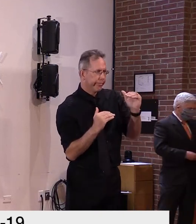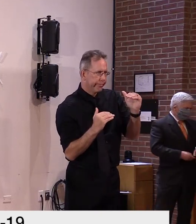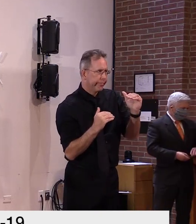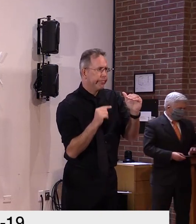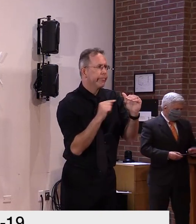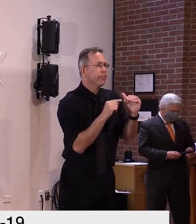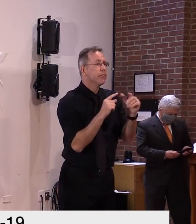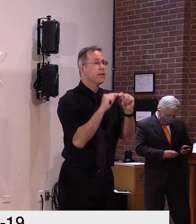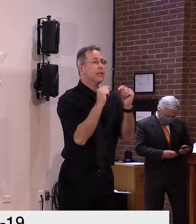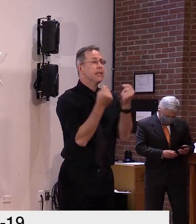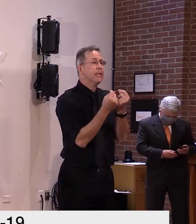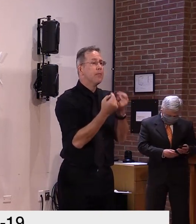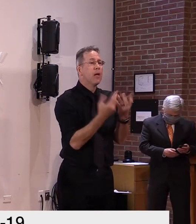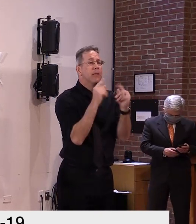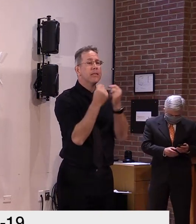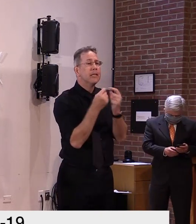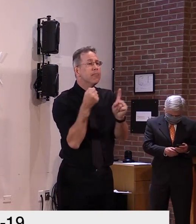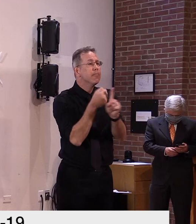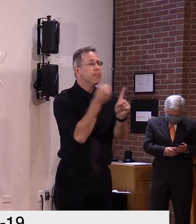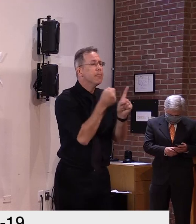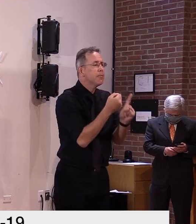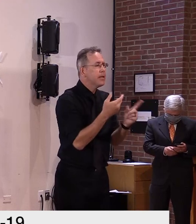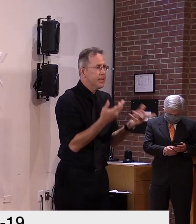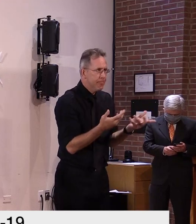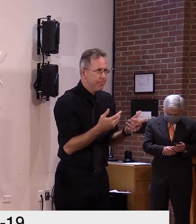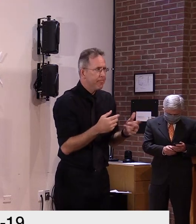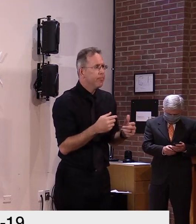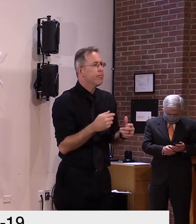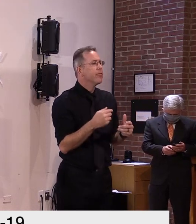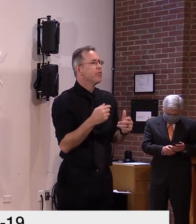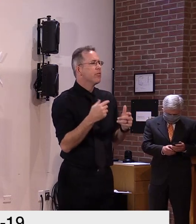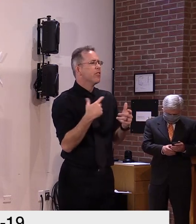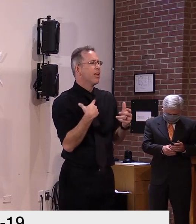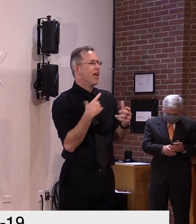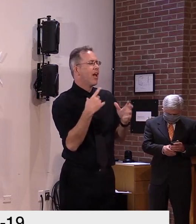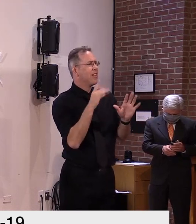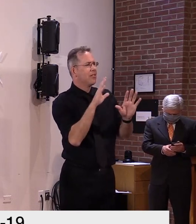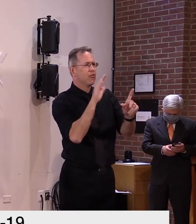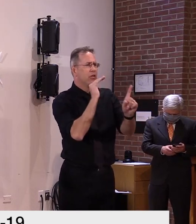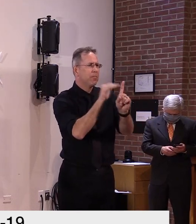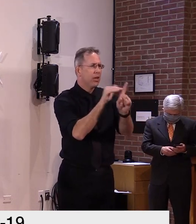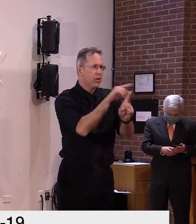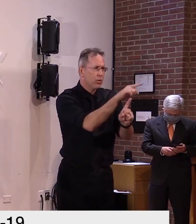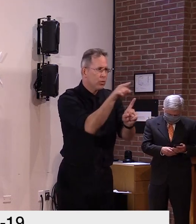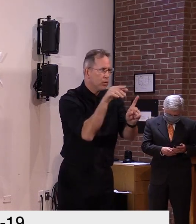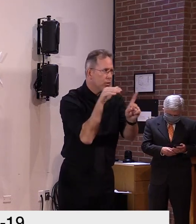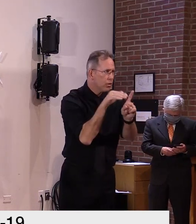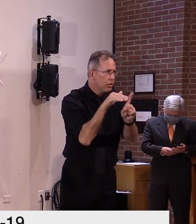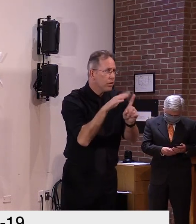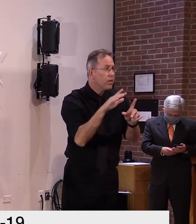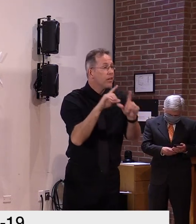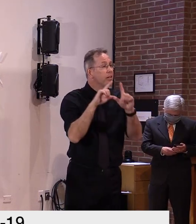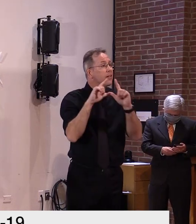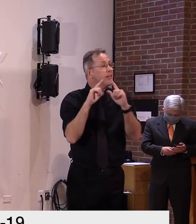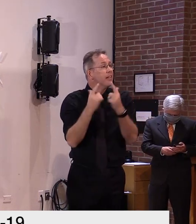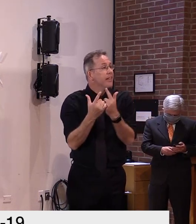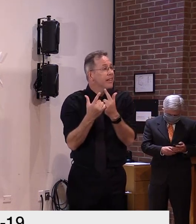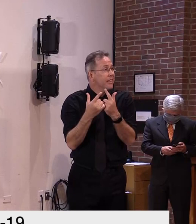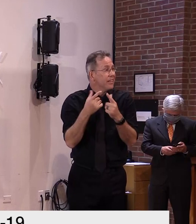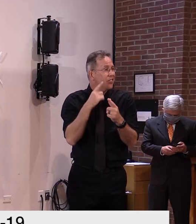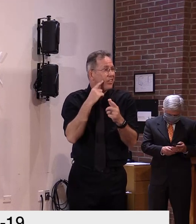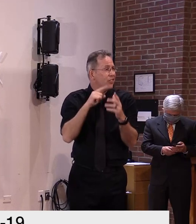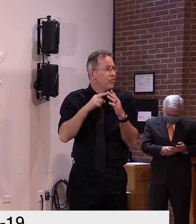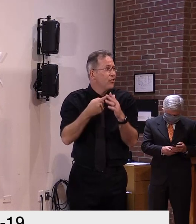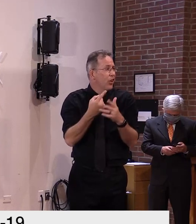youth hockey recreational leagues started way back in the summer, They've been going on a long time. The